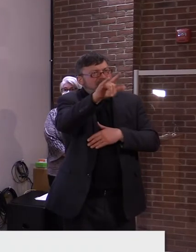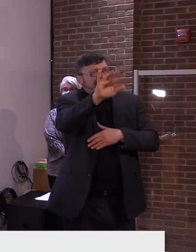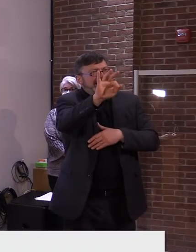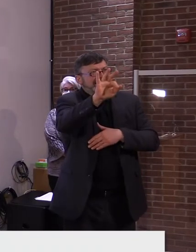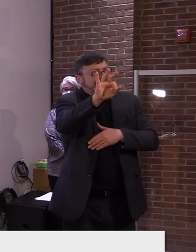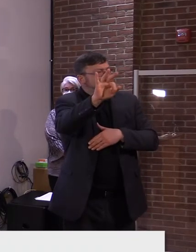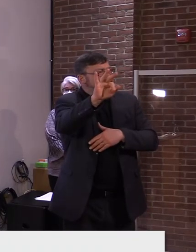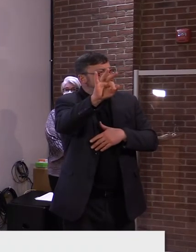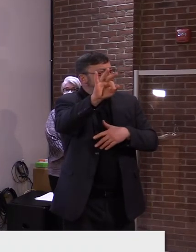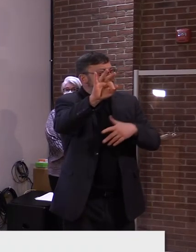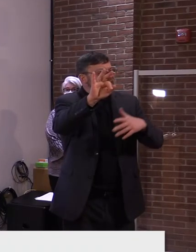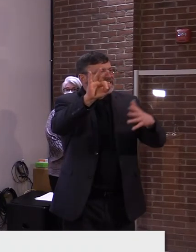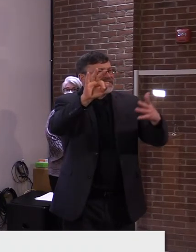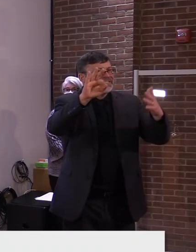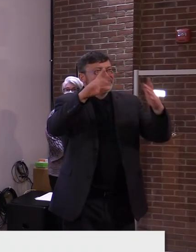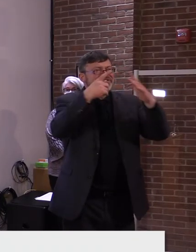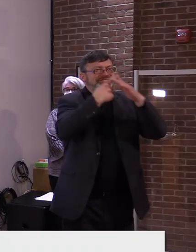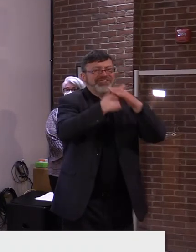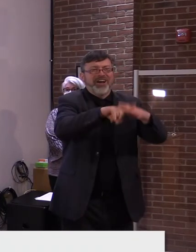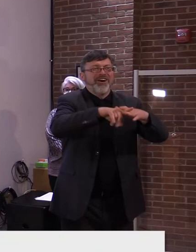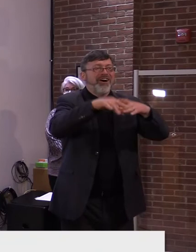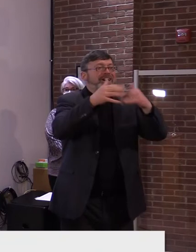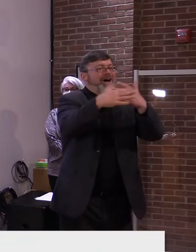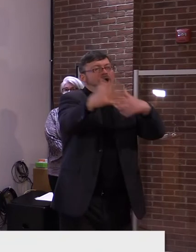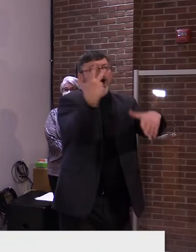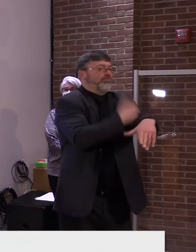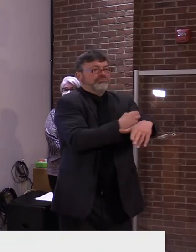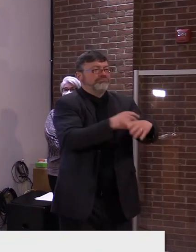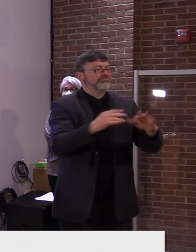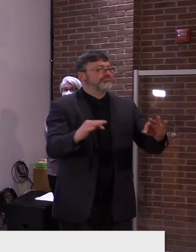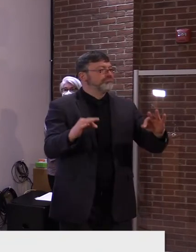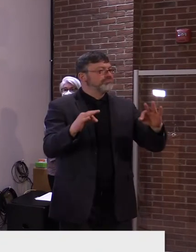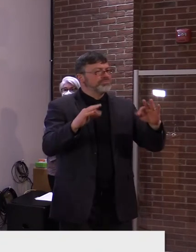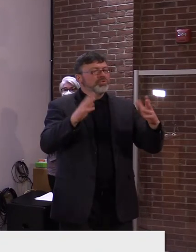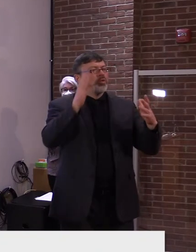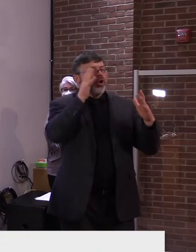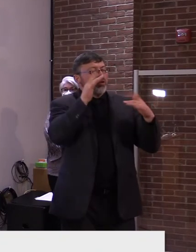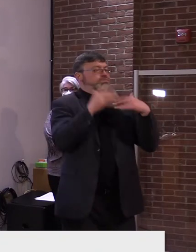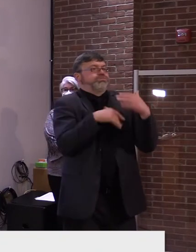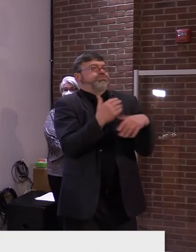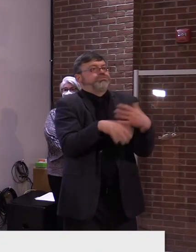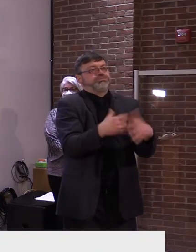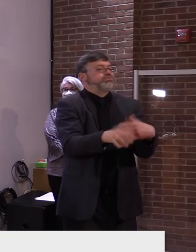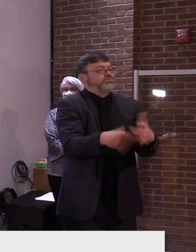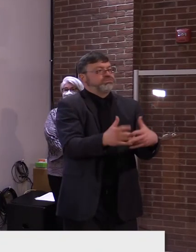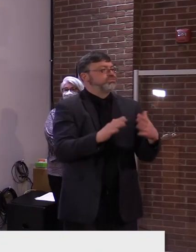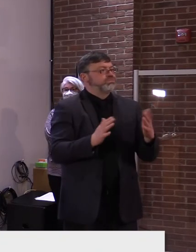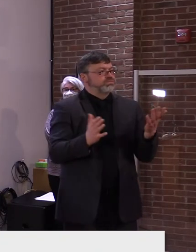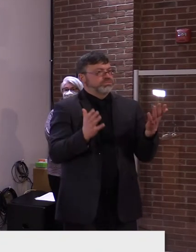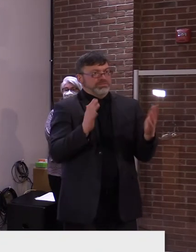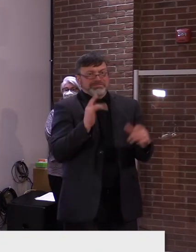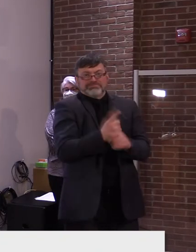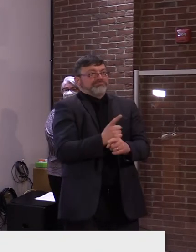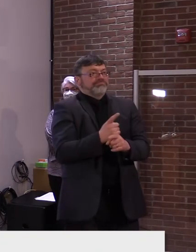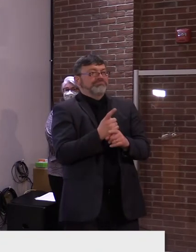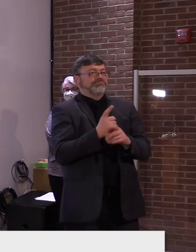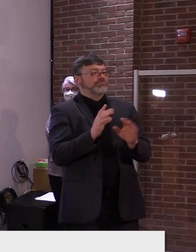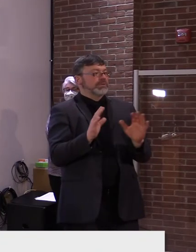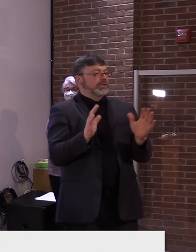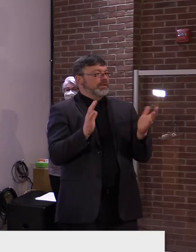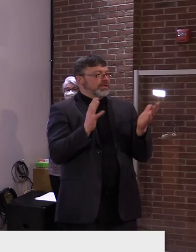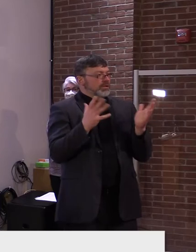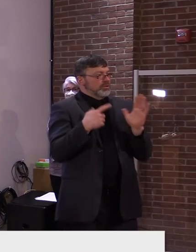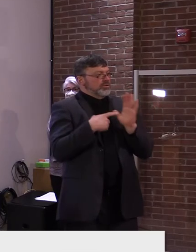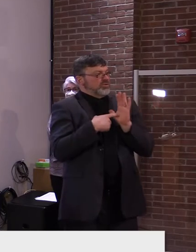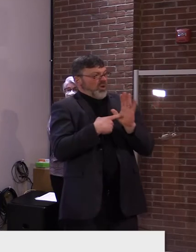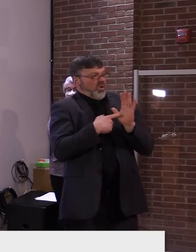vaccinated. So I think we're well on our way, and I think we have shown that we've taken a cautious approach.